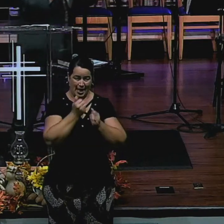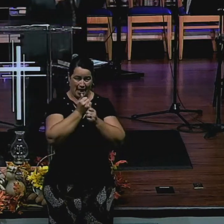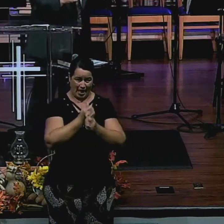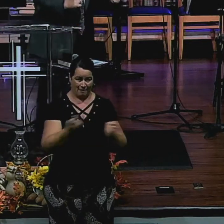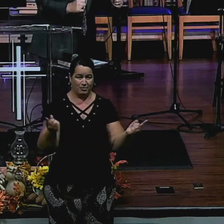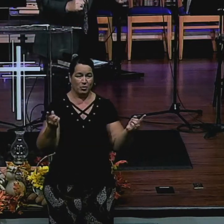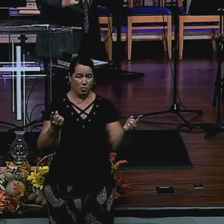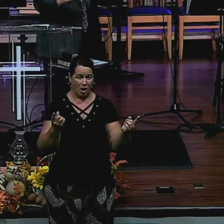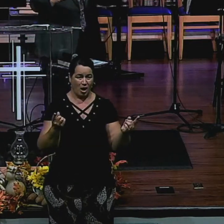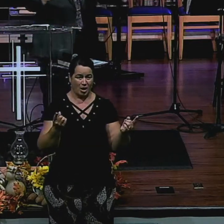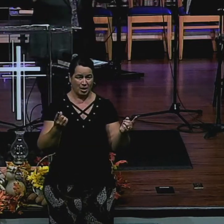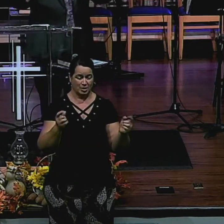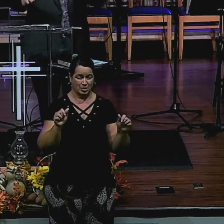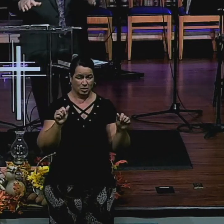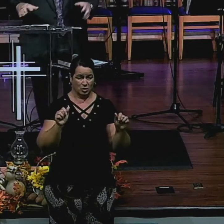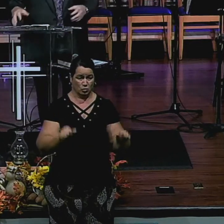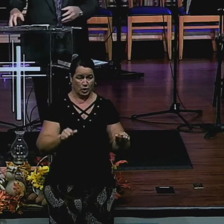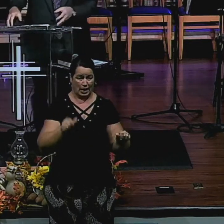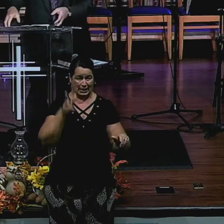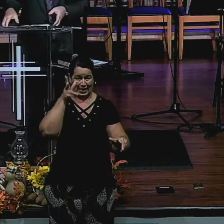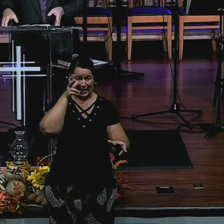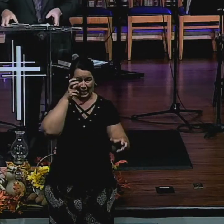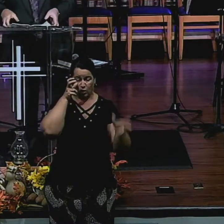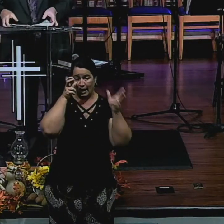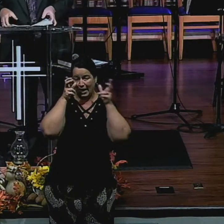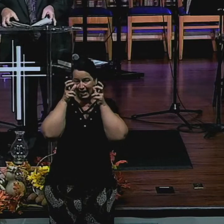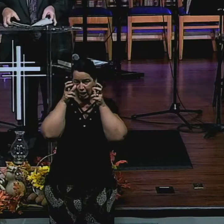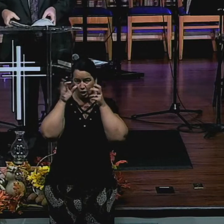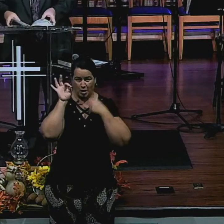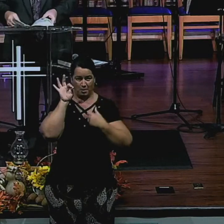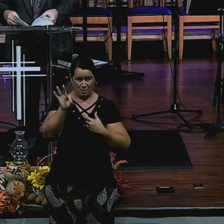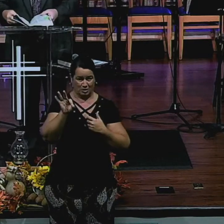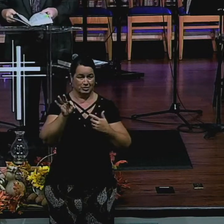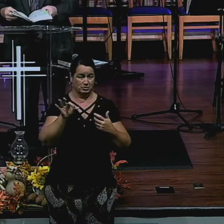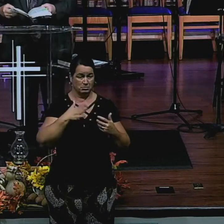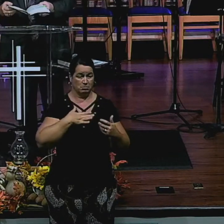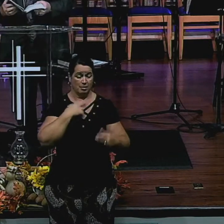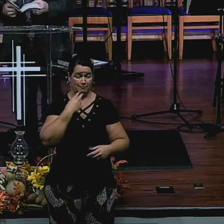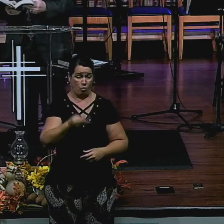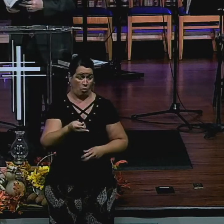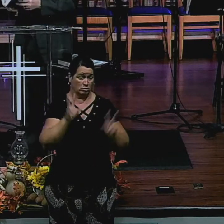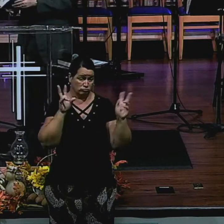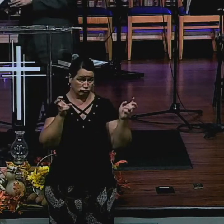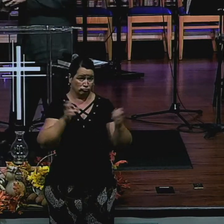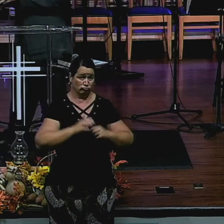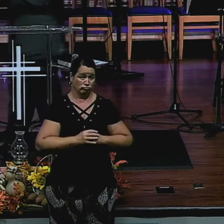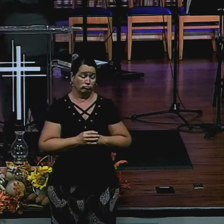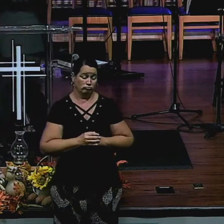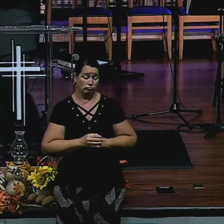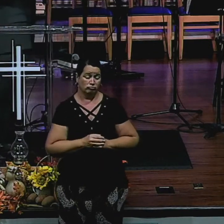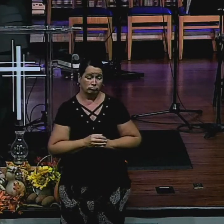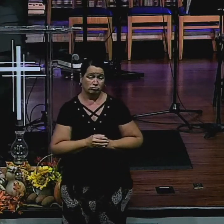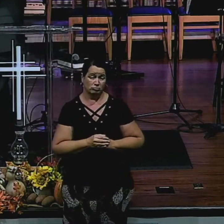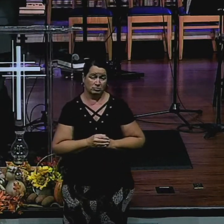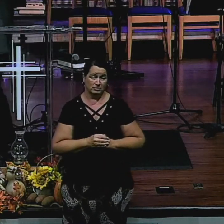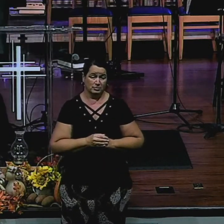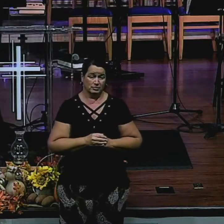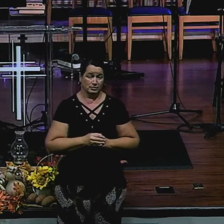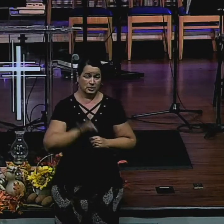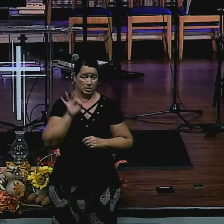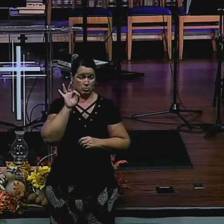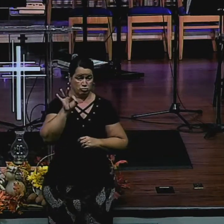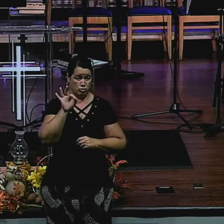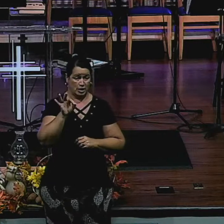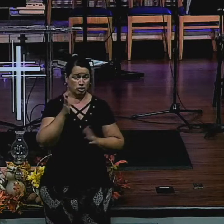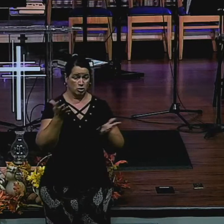everyone under the sound, so to speak, of the preacher's voice, which is nothing more, as Spurgeon would say, preaching is